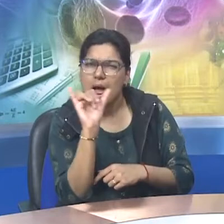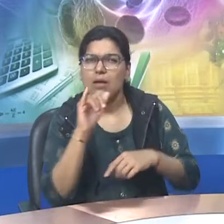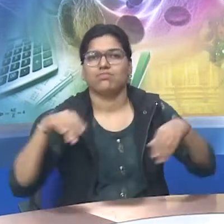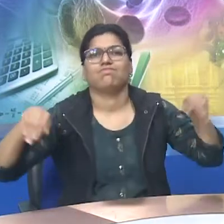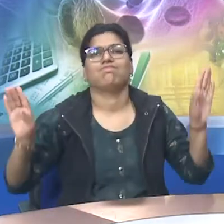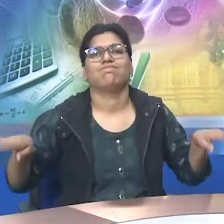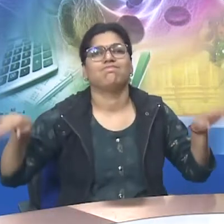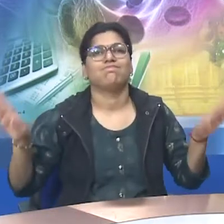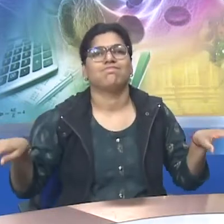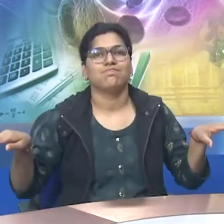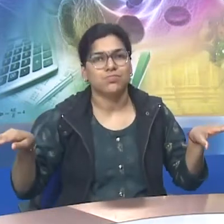sings just like